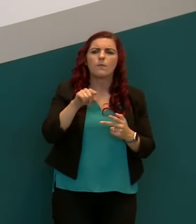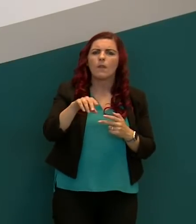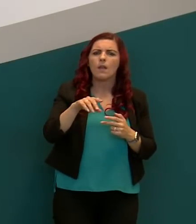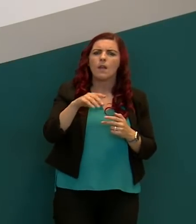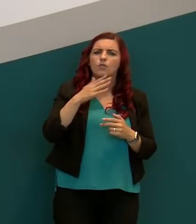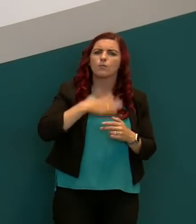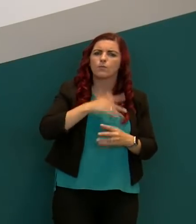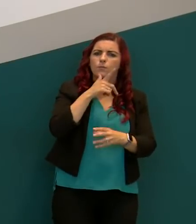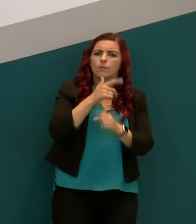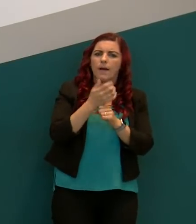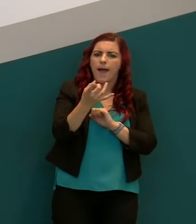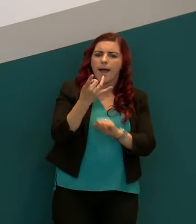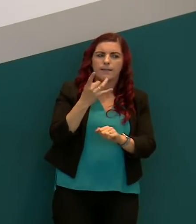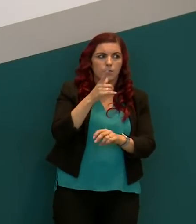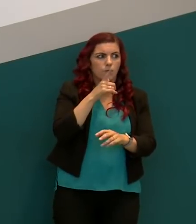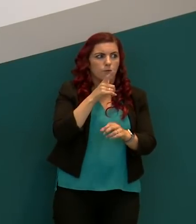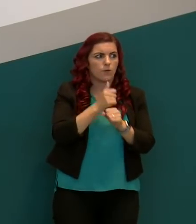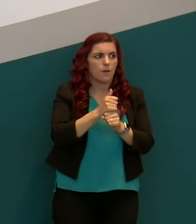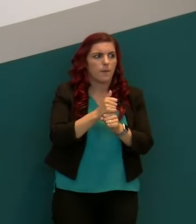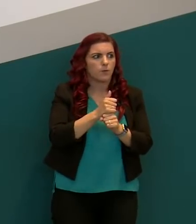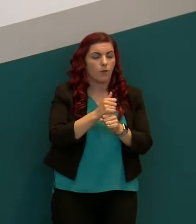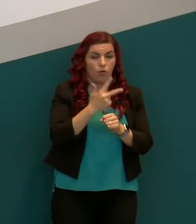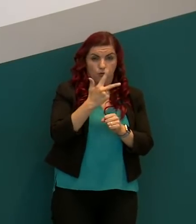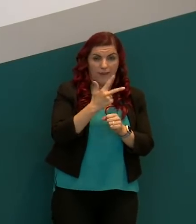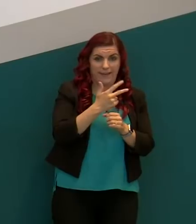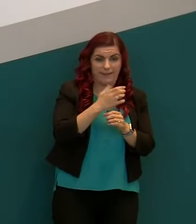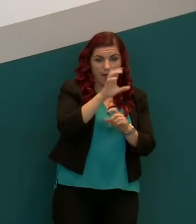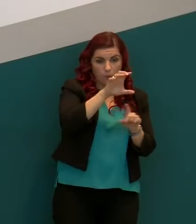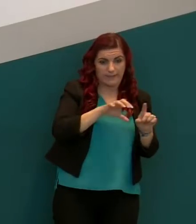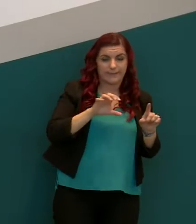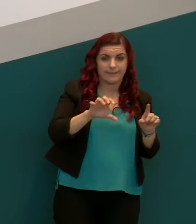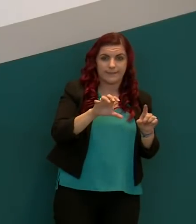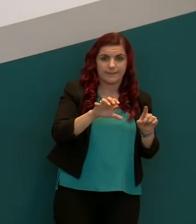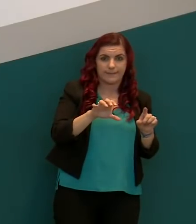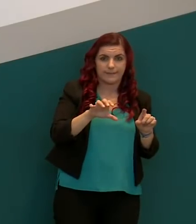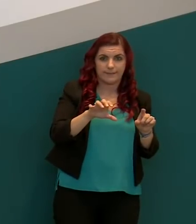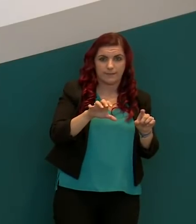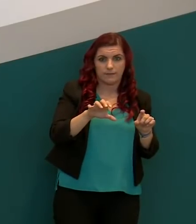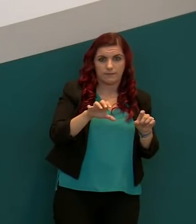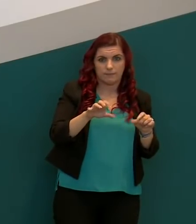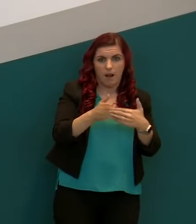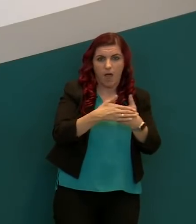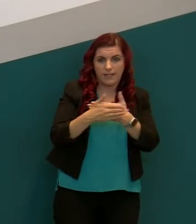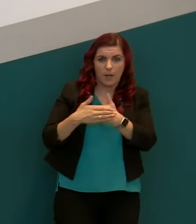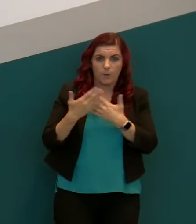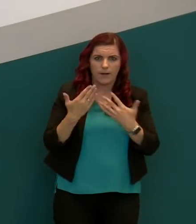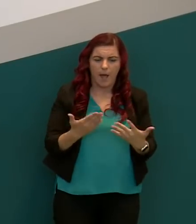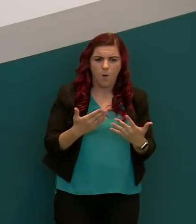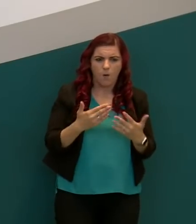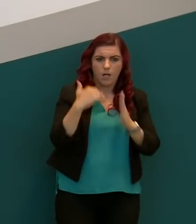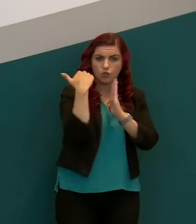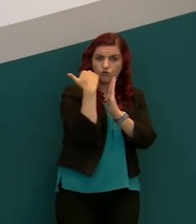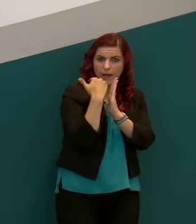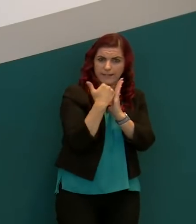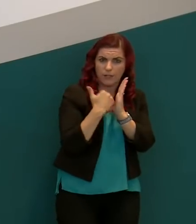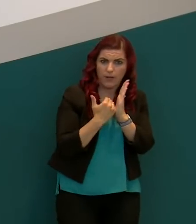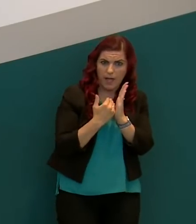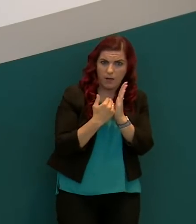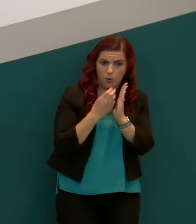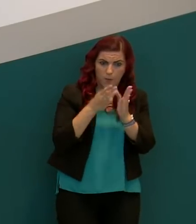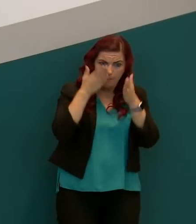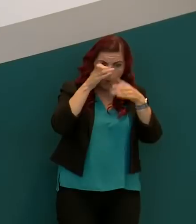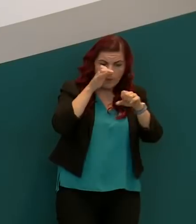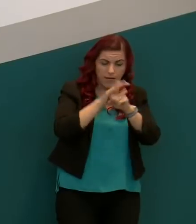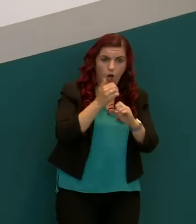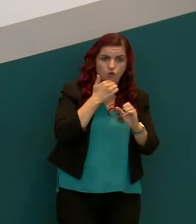to the localised lockdown we're seeing in those 3 counties, I mean, what is the criteria in terms of lifting that lockdown? Will it be case numbers? Will